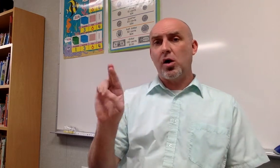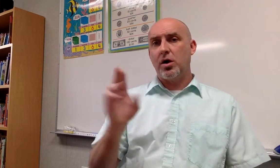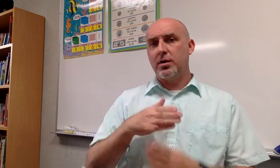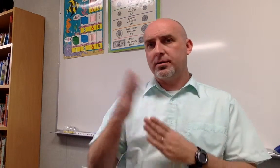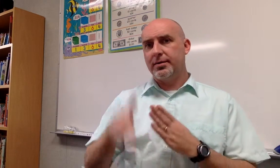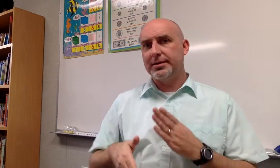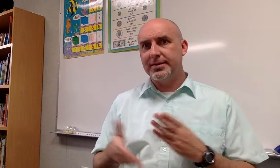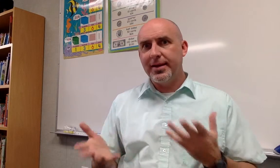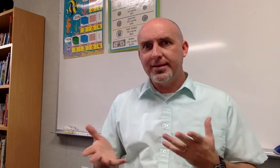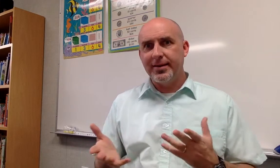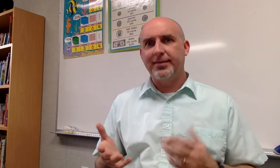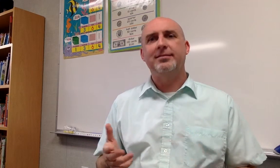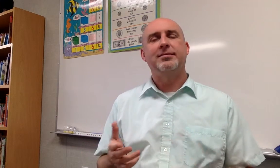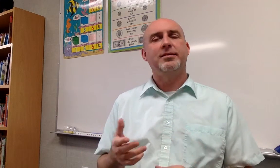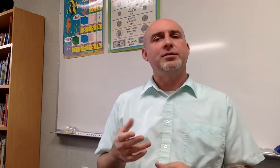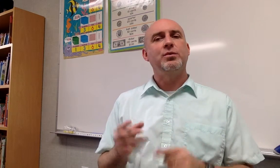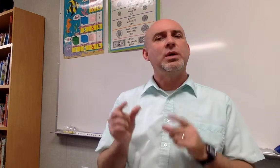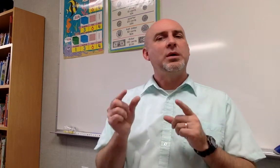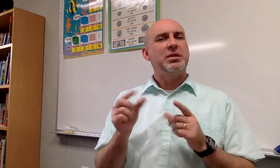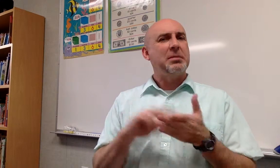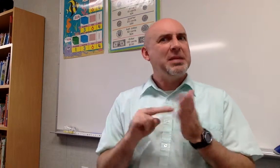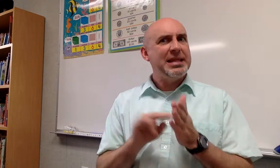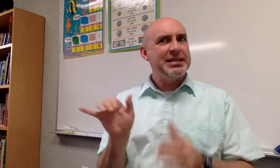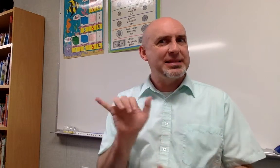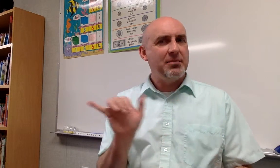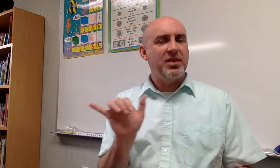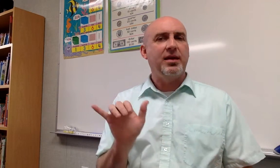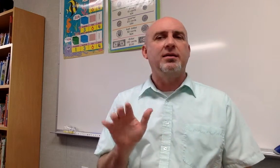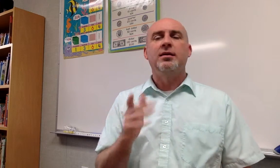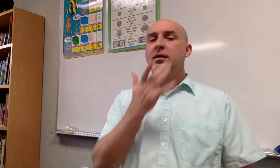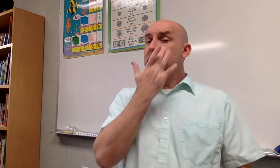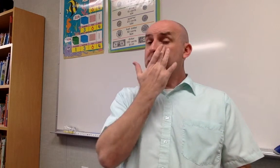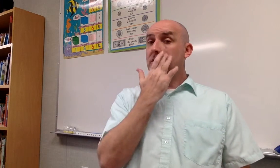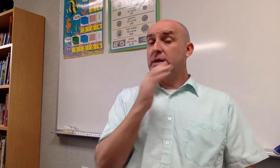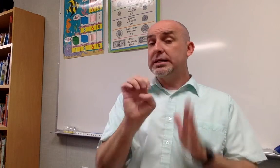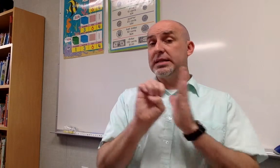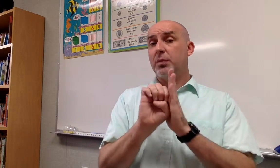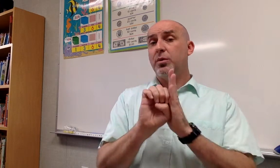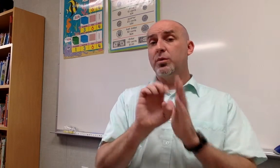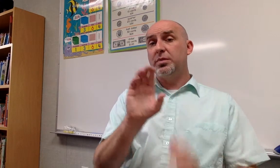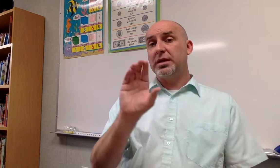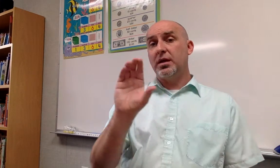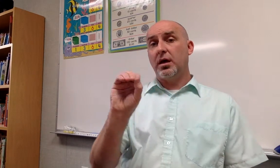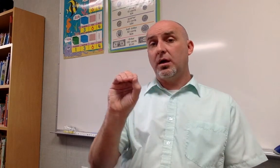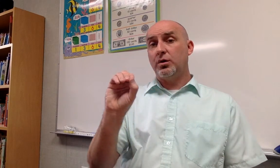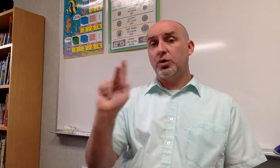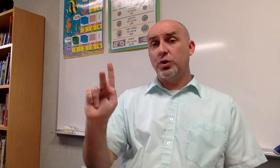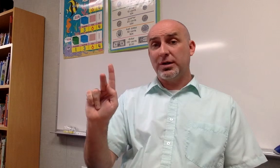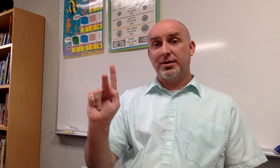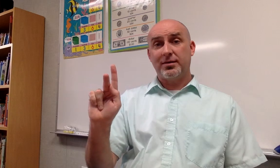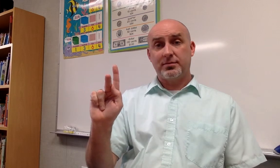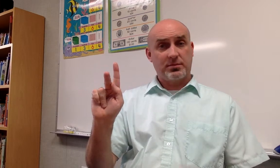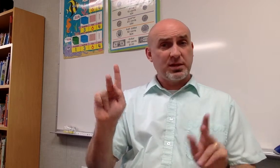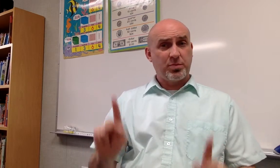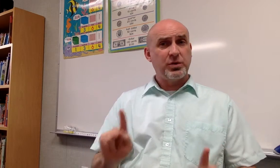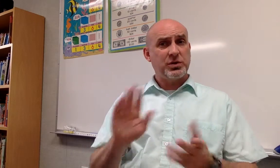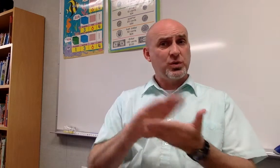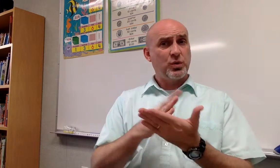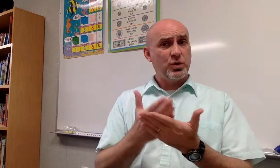ER as an ending. But they mean the same thing. So an example would be cook. It's like a person who